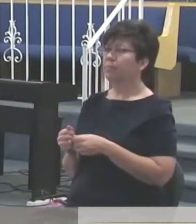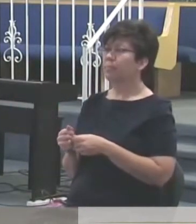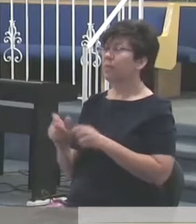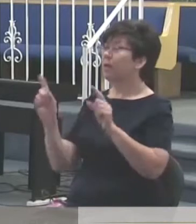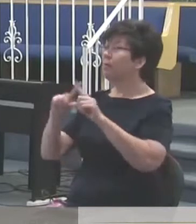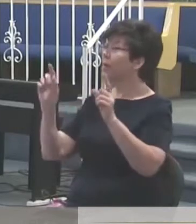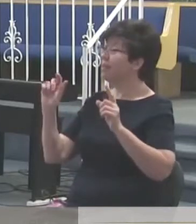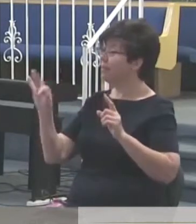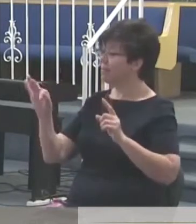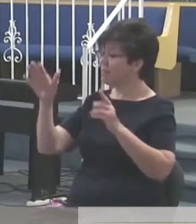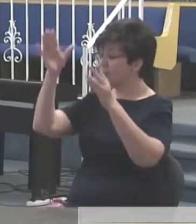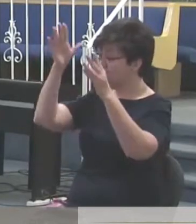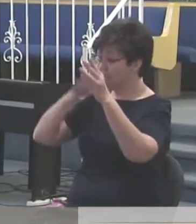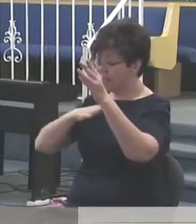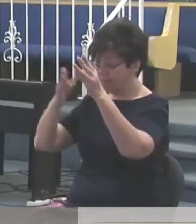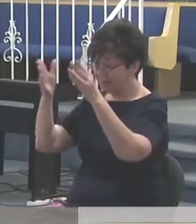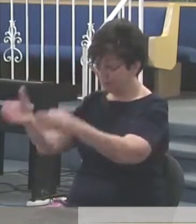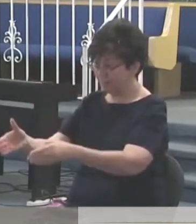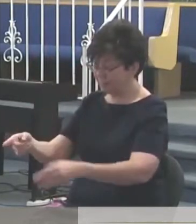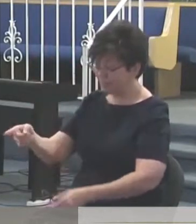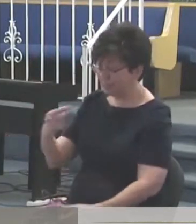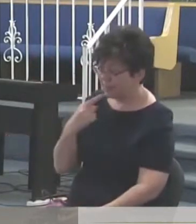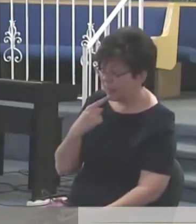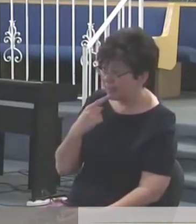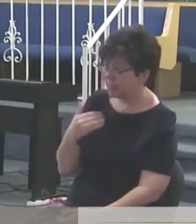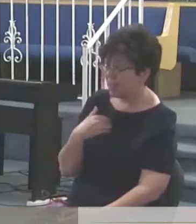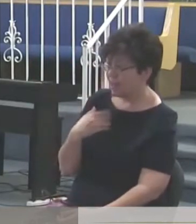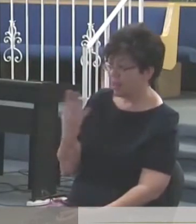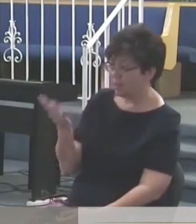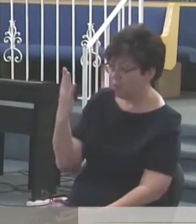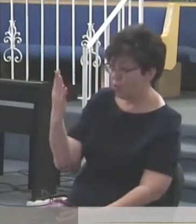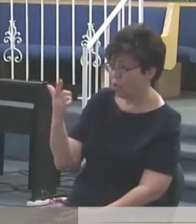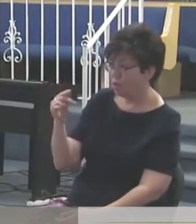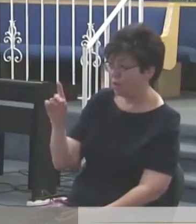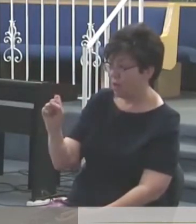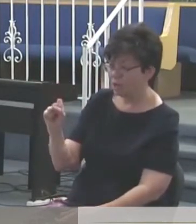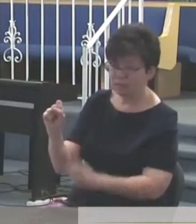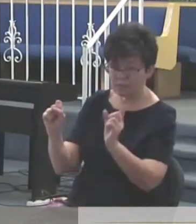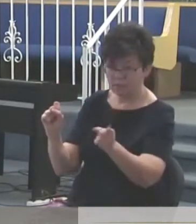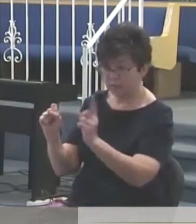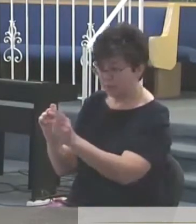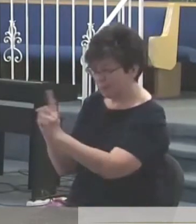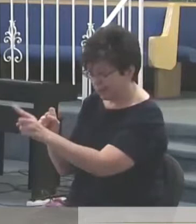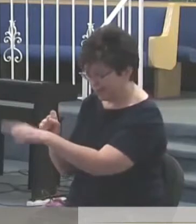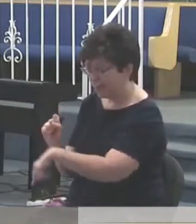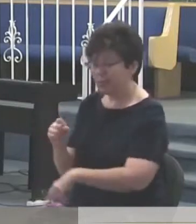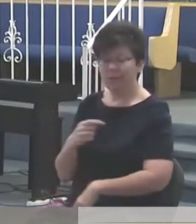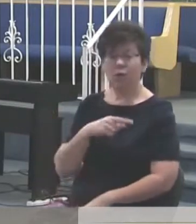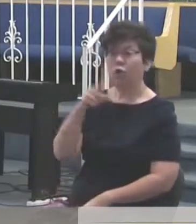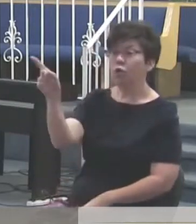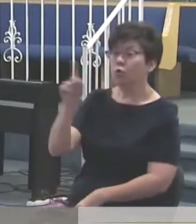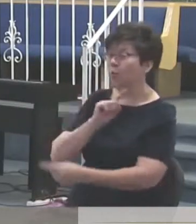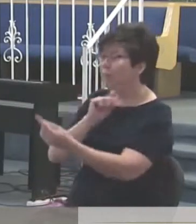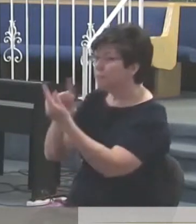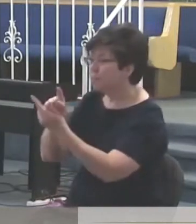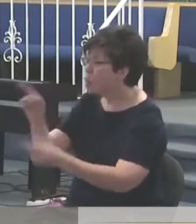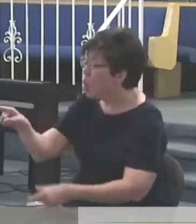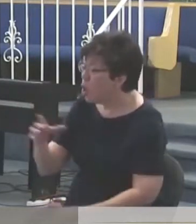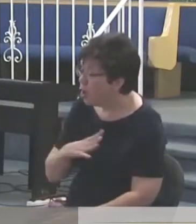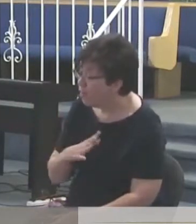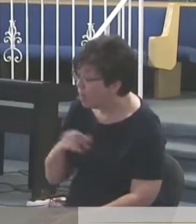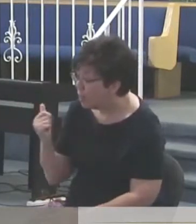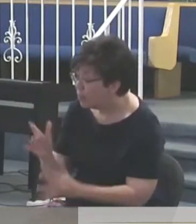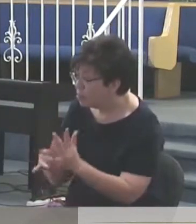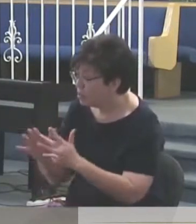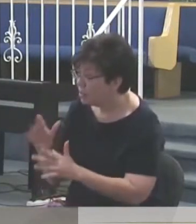But what about the man that says, I've got four gods, and you come and tell him about Jesus, and he says, all right, I'll add him right in too.